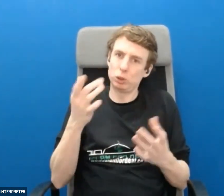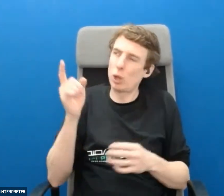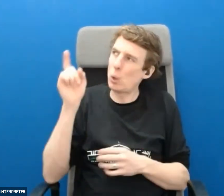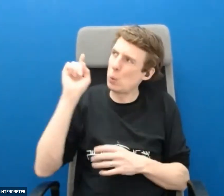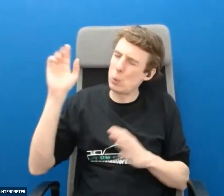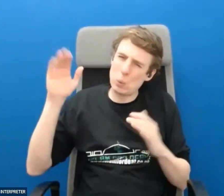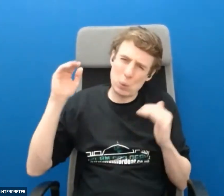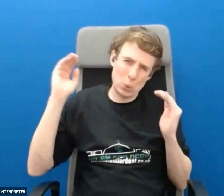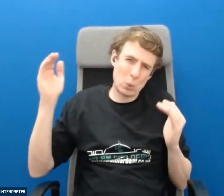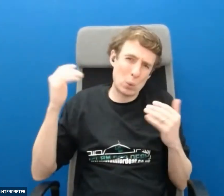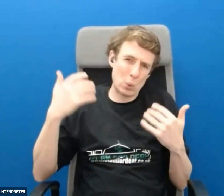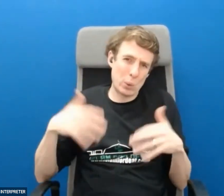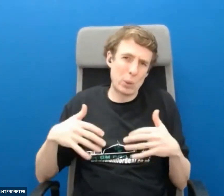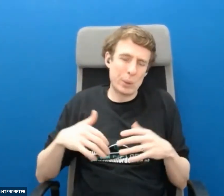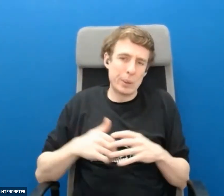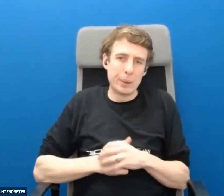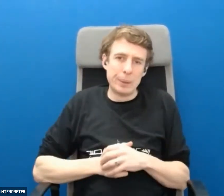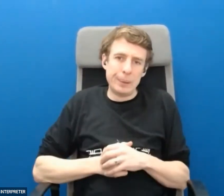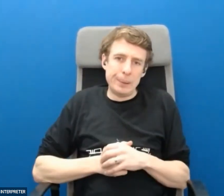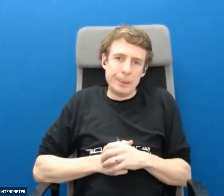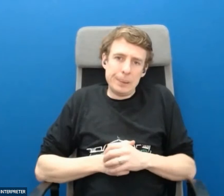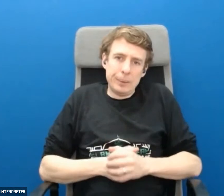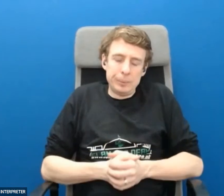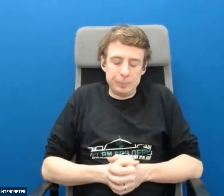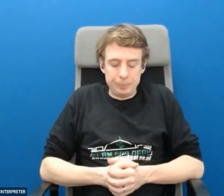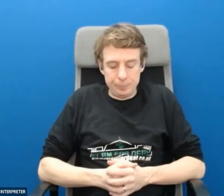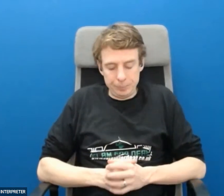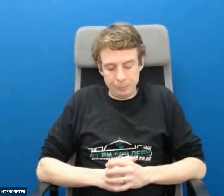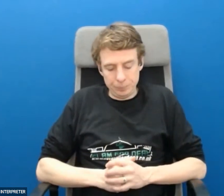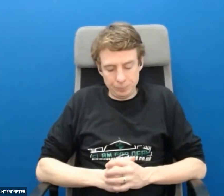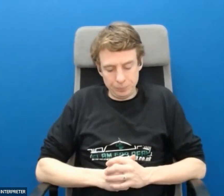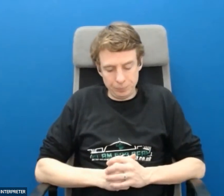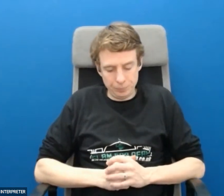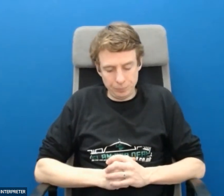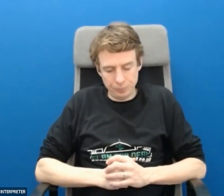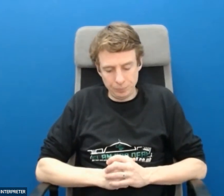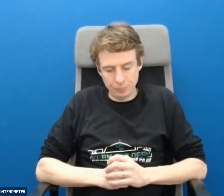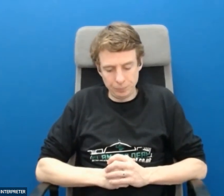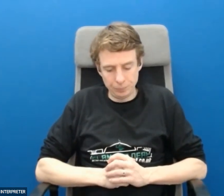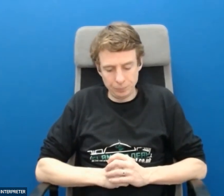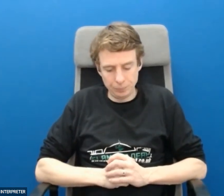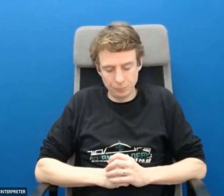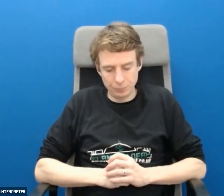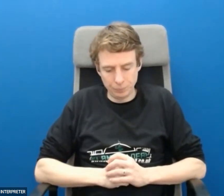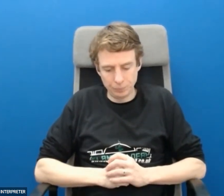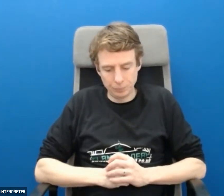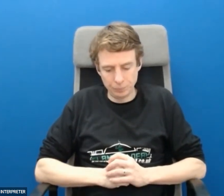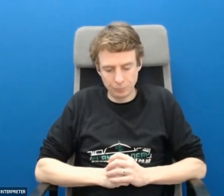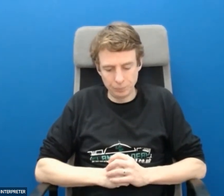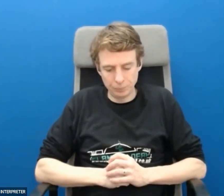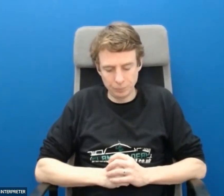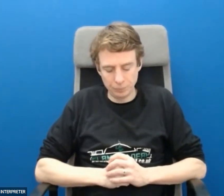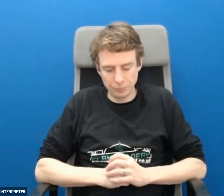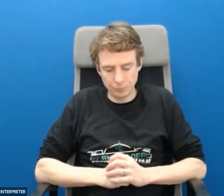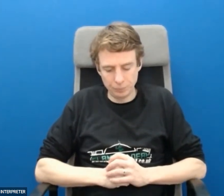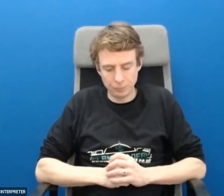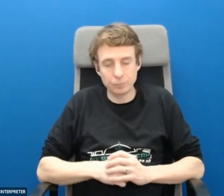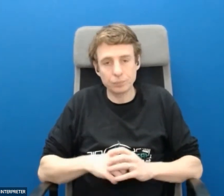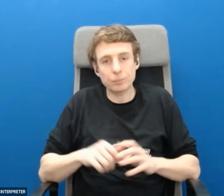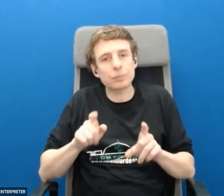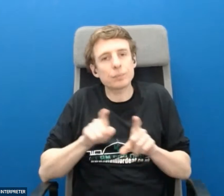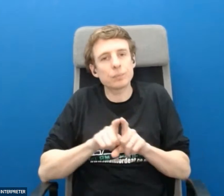There's another question as well, because we can say, similarly, as we've said with creation,